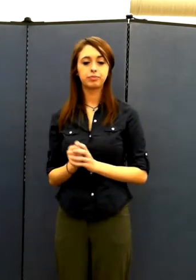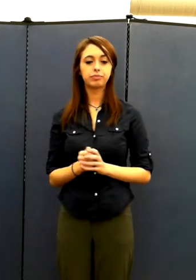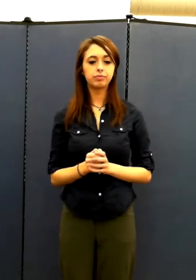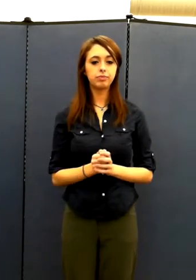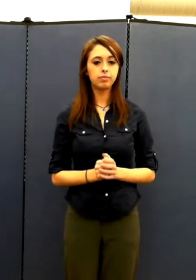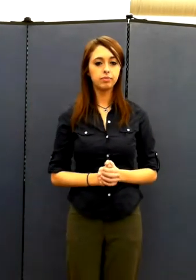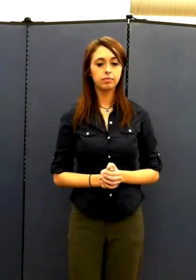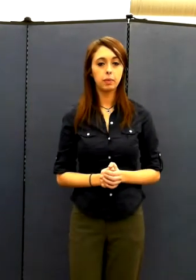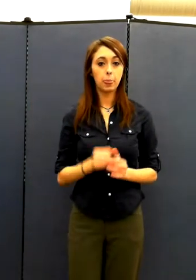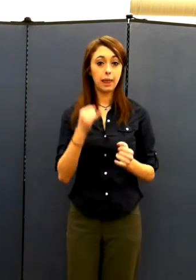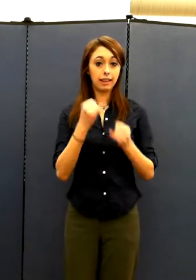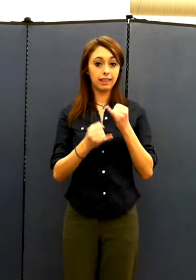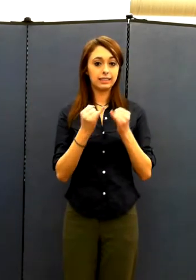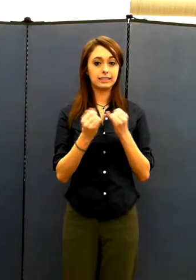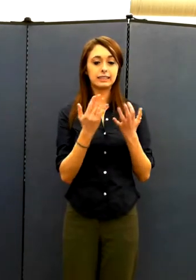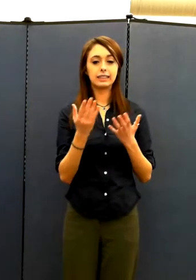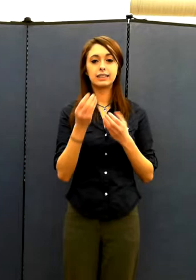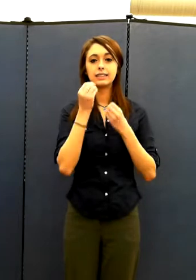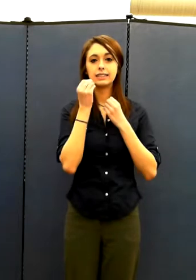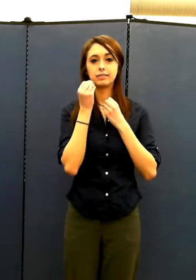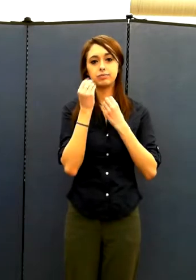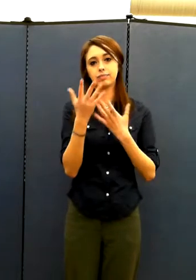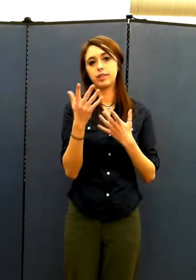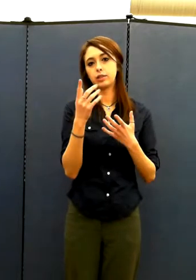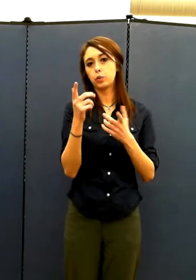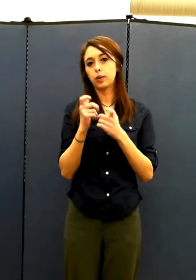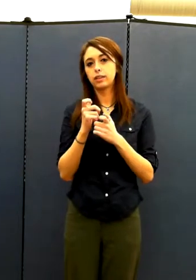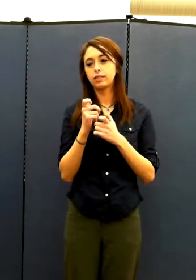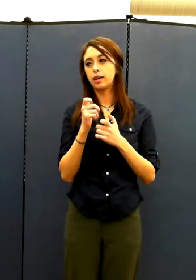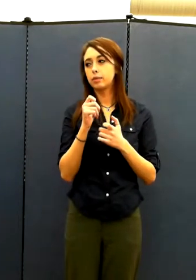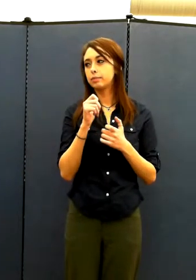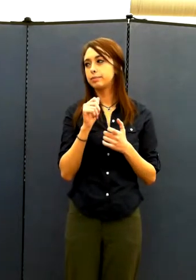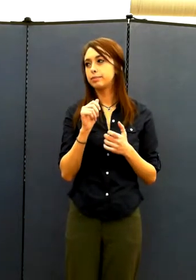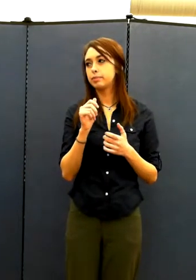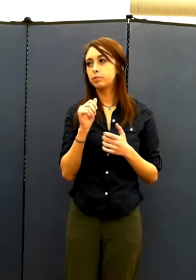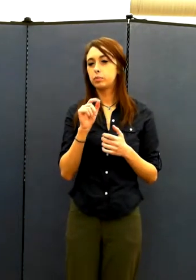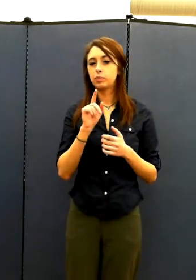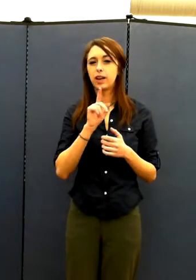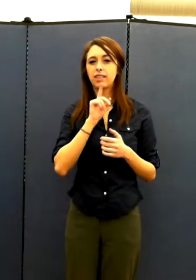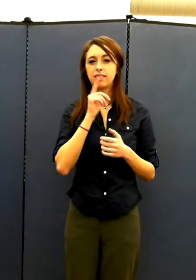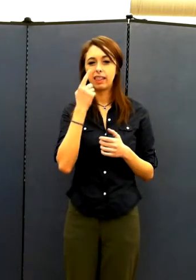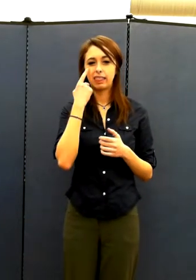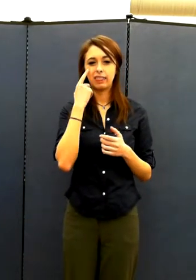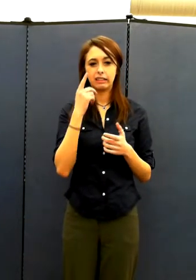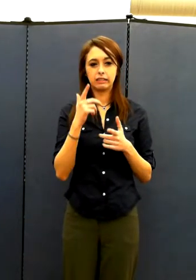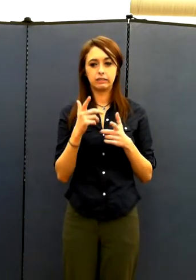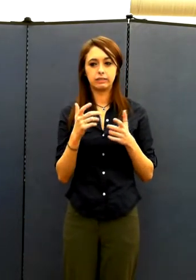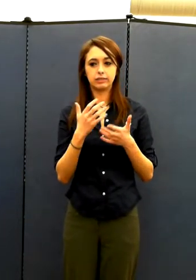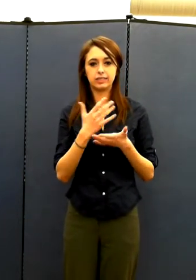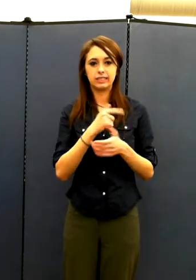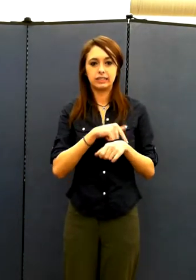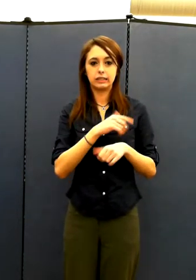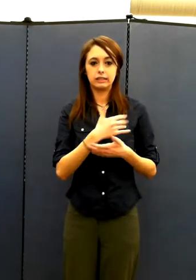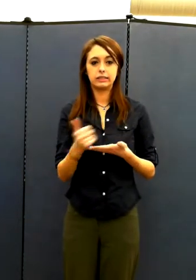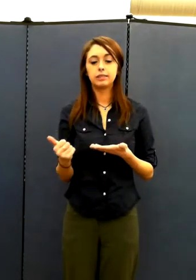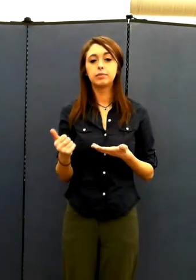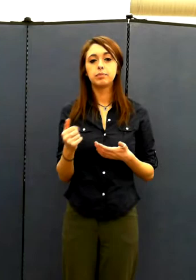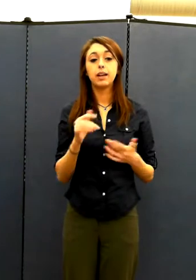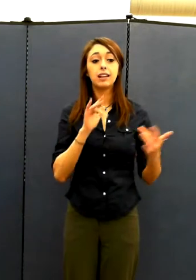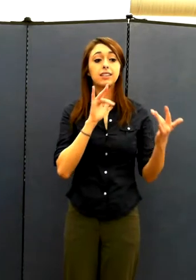last thing I'm just going to say really quick, because I'm pretty sure I ran over the 5 minutes, because I always do. Stay in contact with each other. Oh my gosh, I